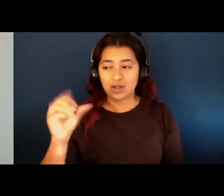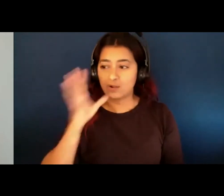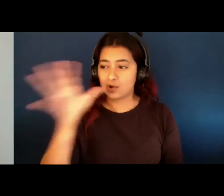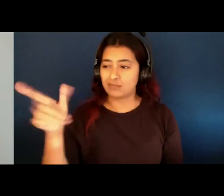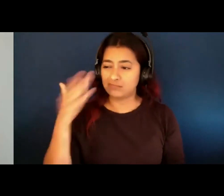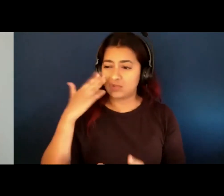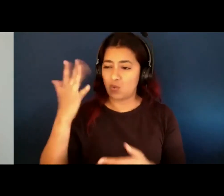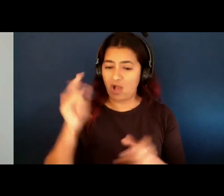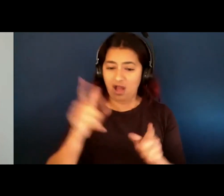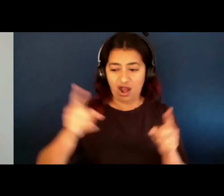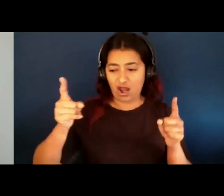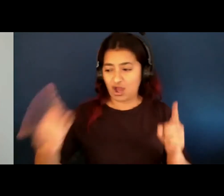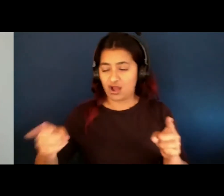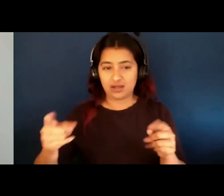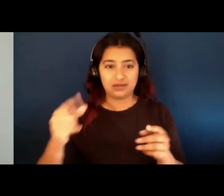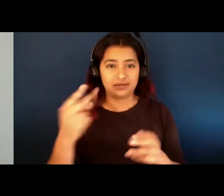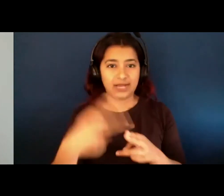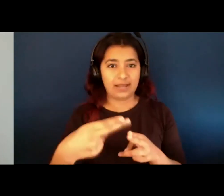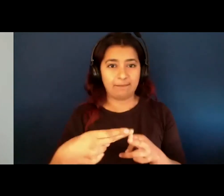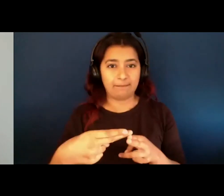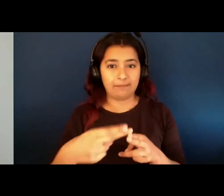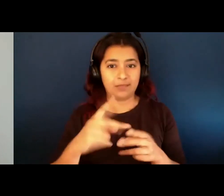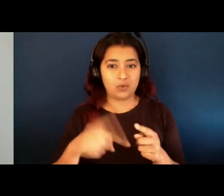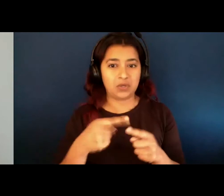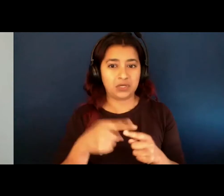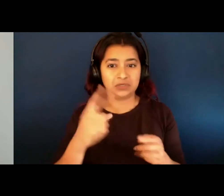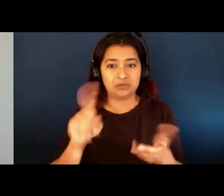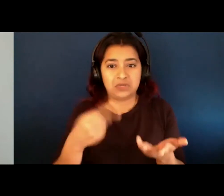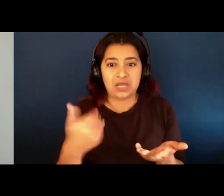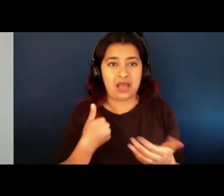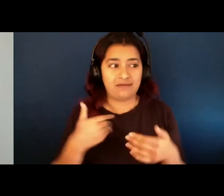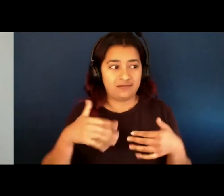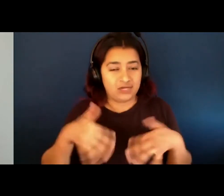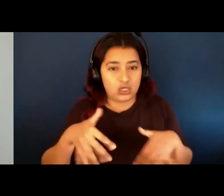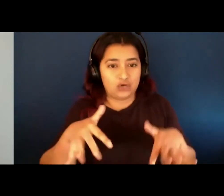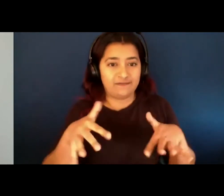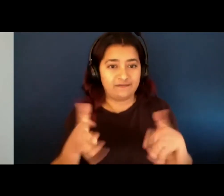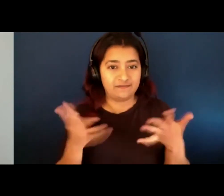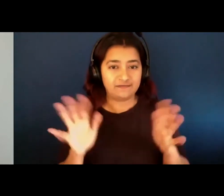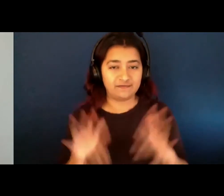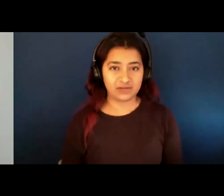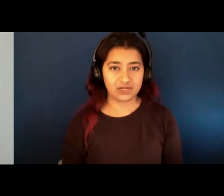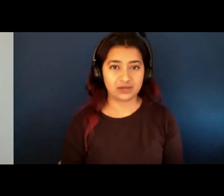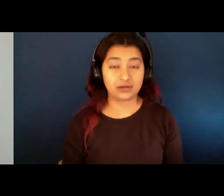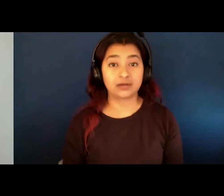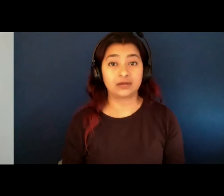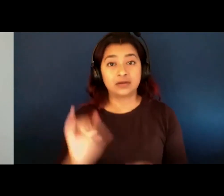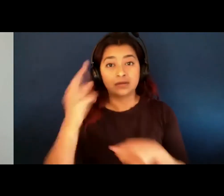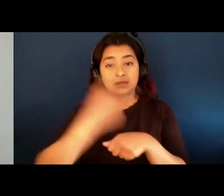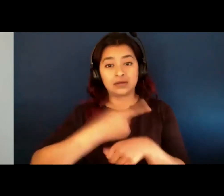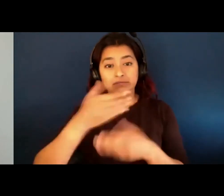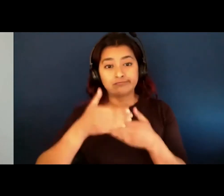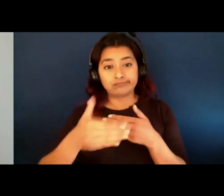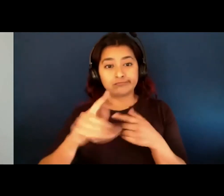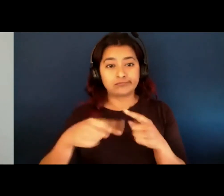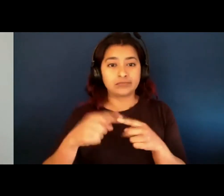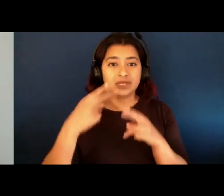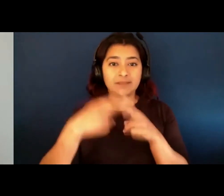so long when she just had a case of the nerves. From that day forward, whenever she mentioned